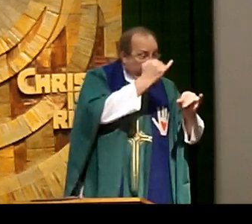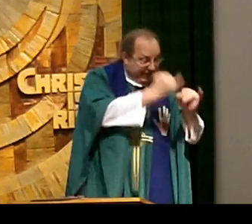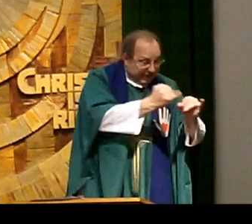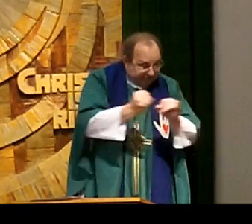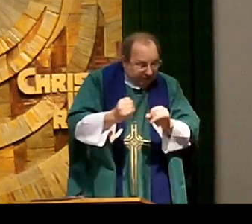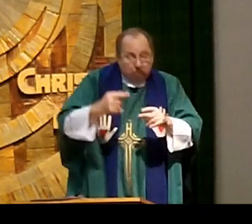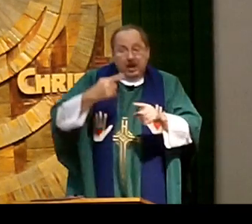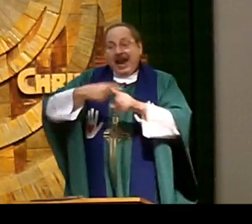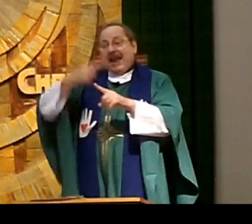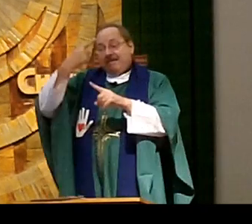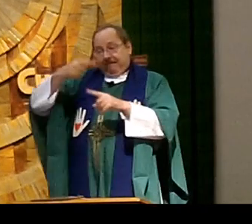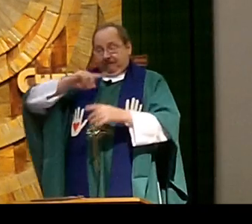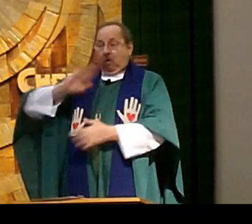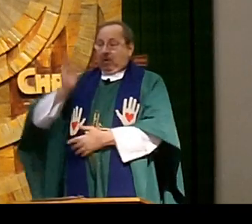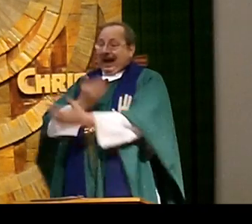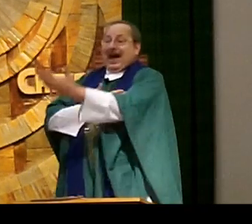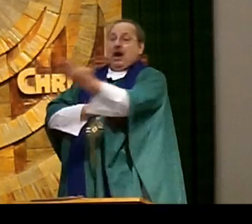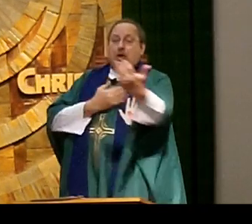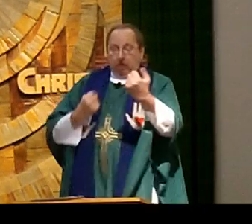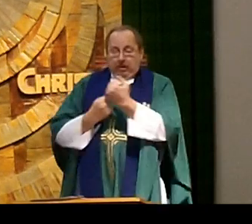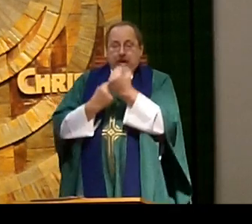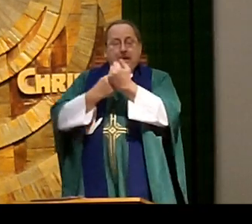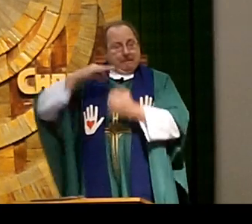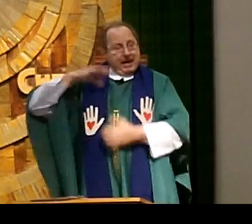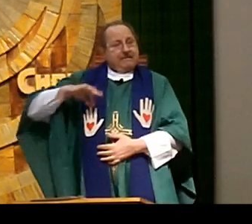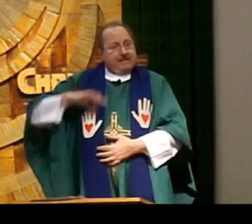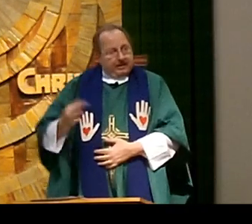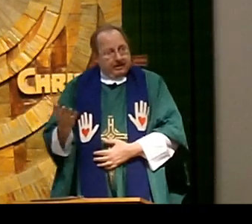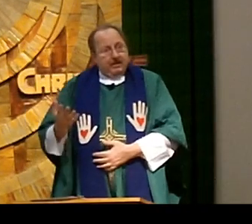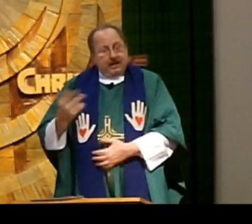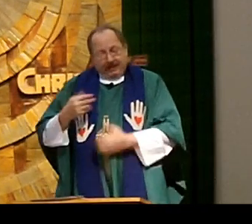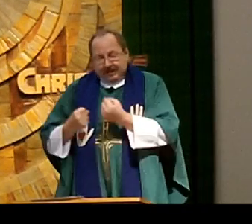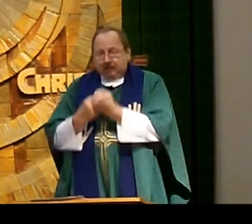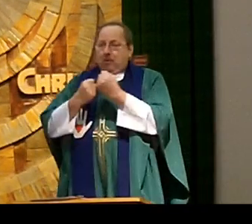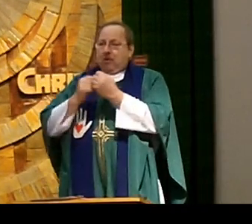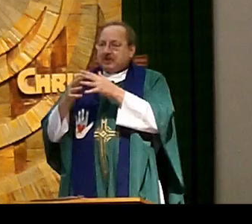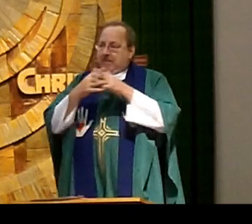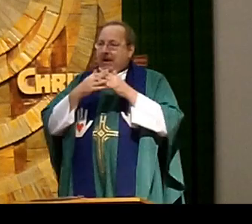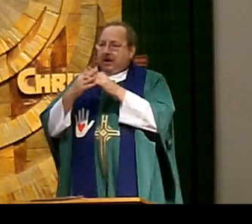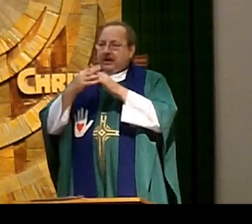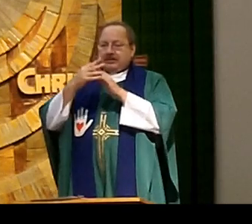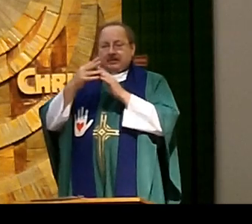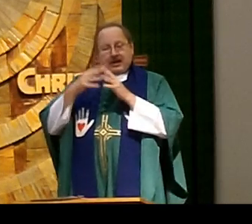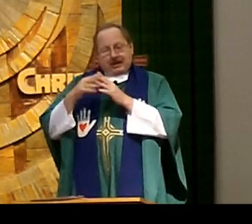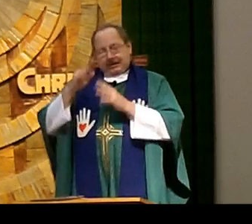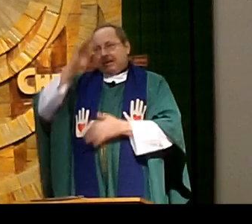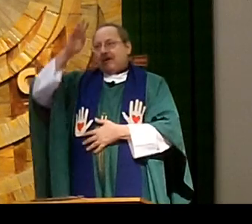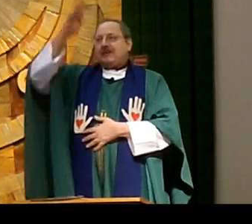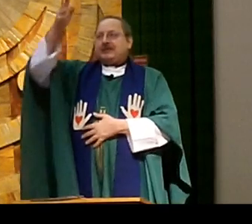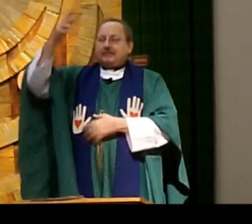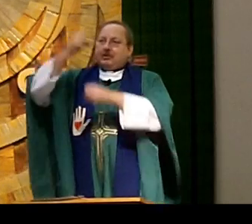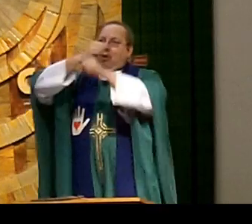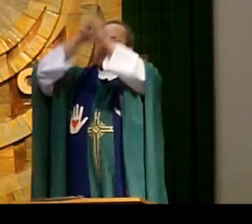the individual and for our benefit. It supports America's goals